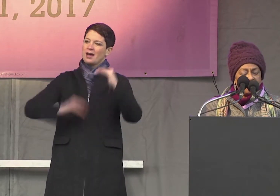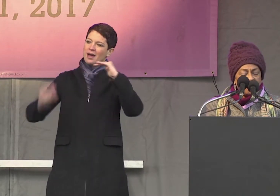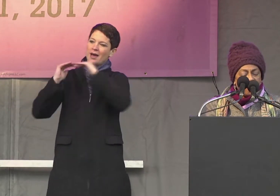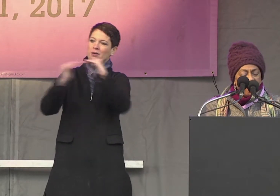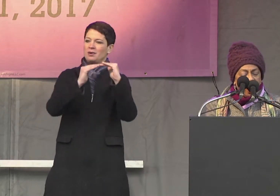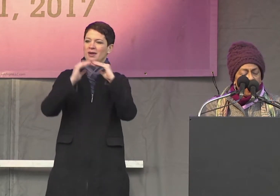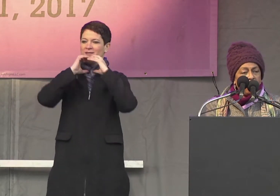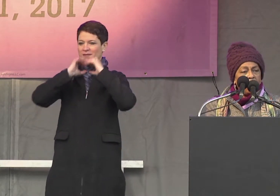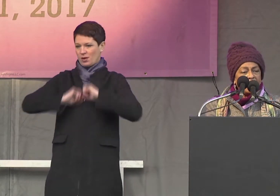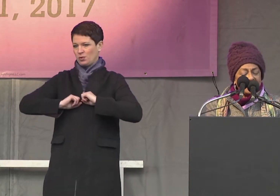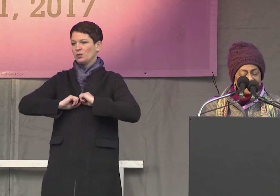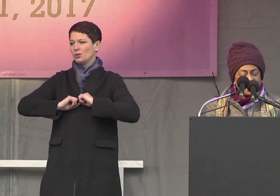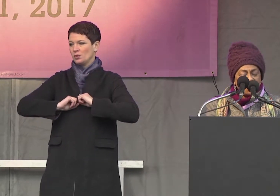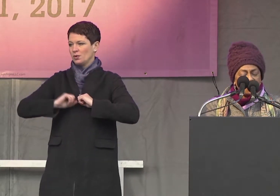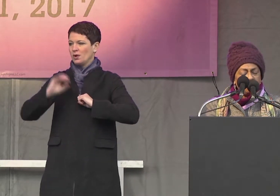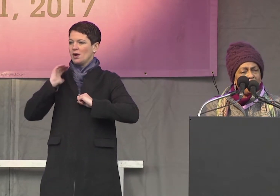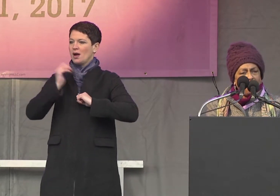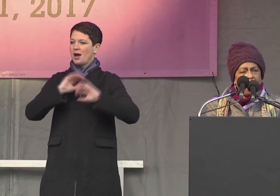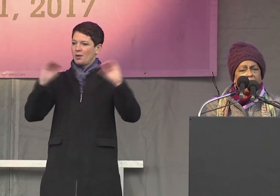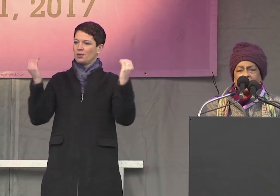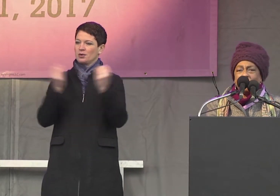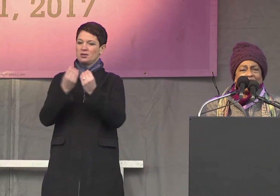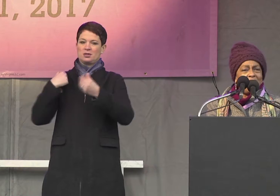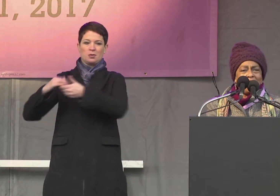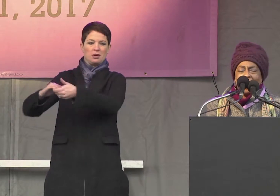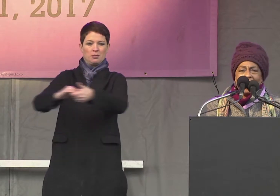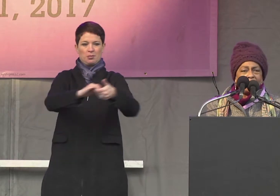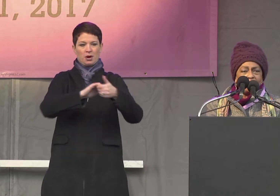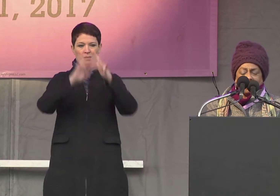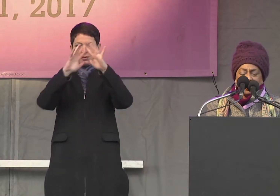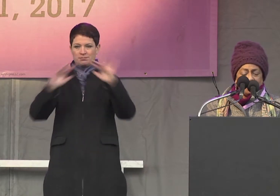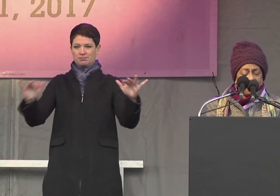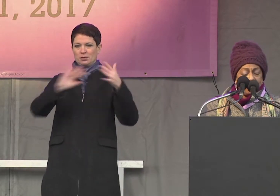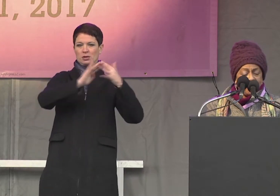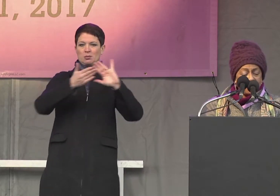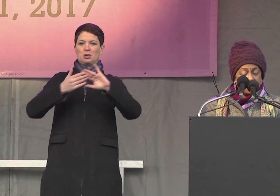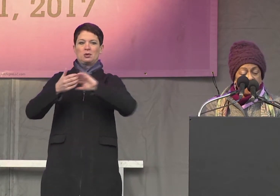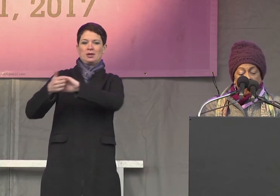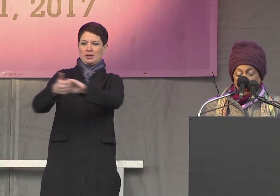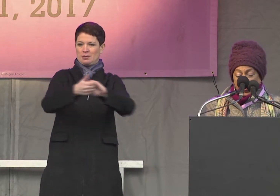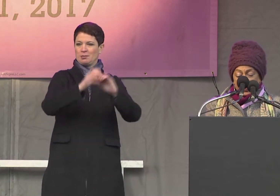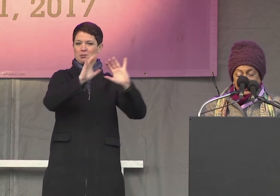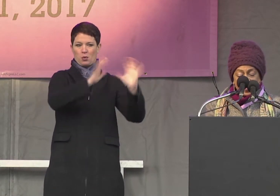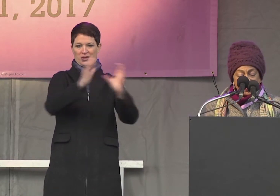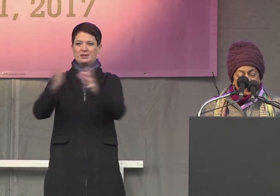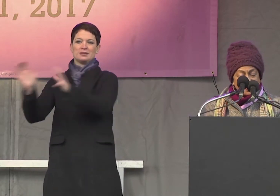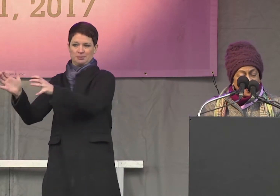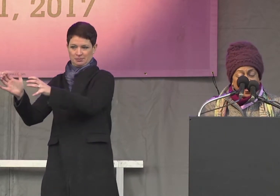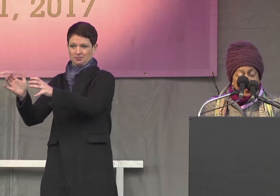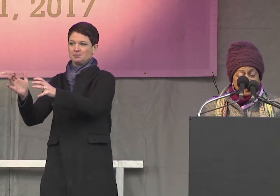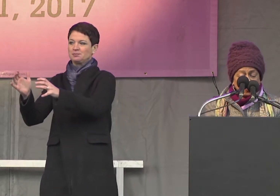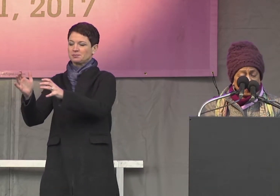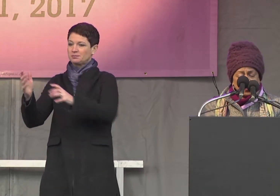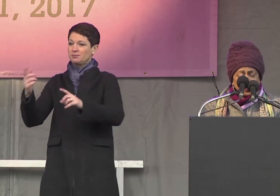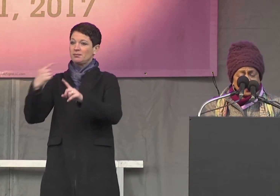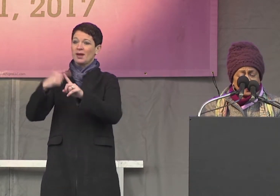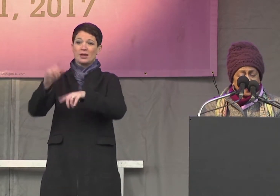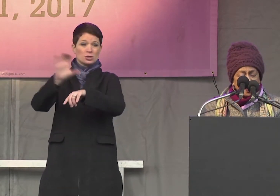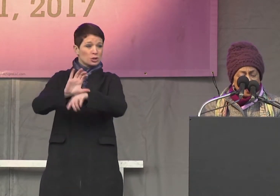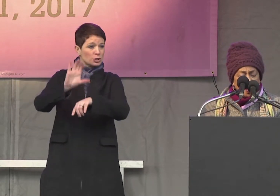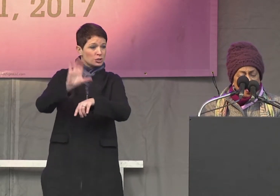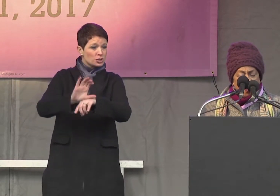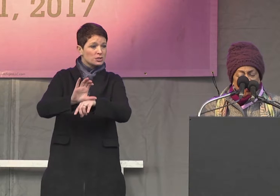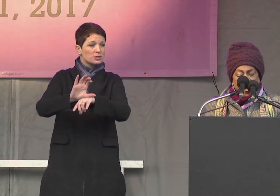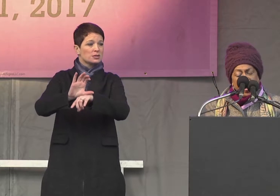value. Our organization, we partner with a lot of community-based organizations and